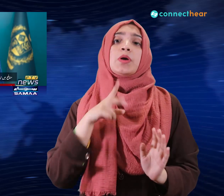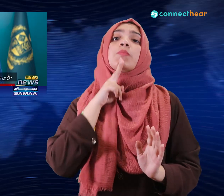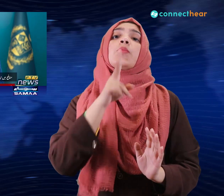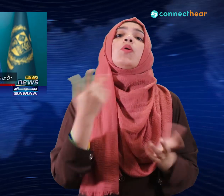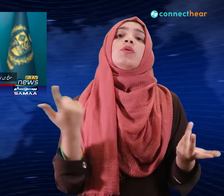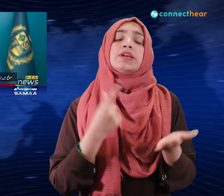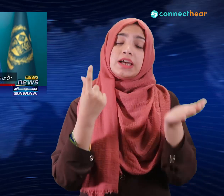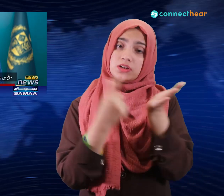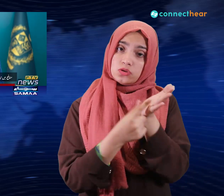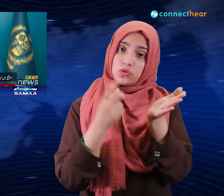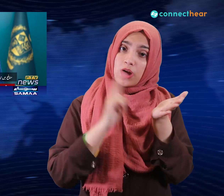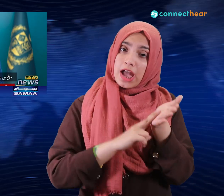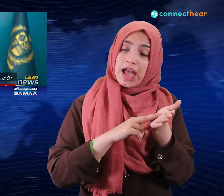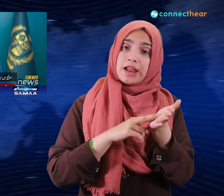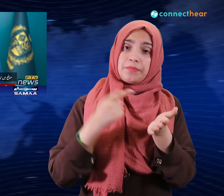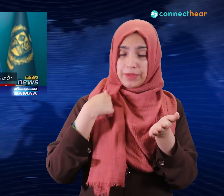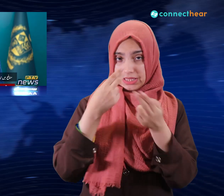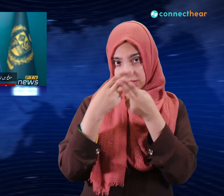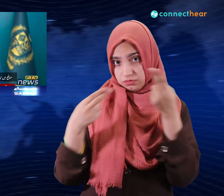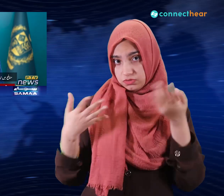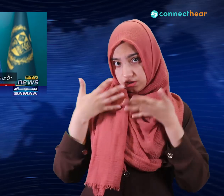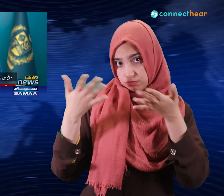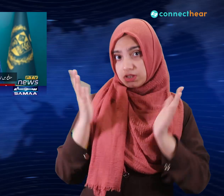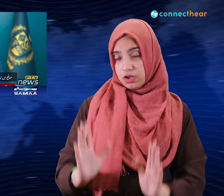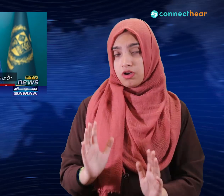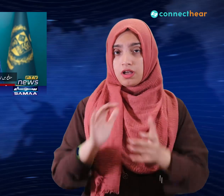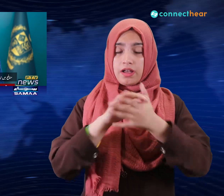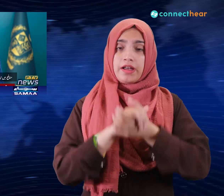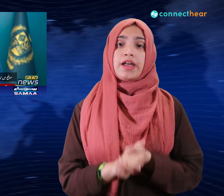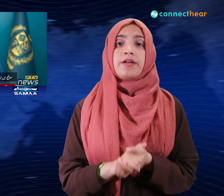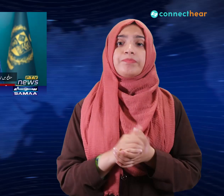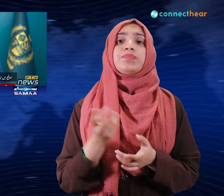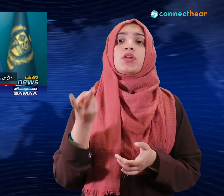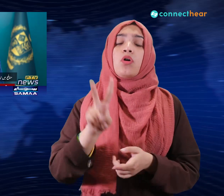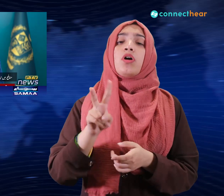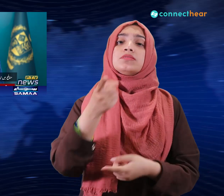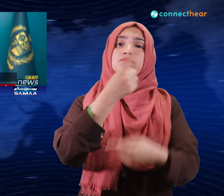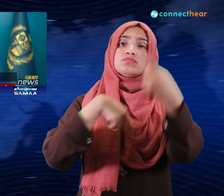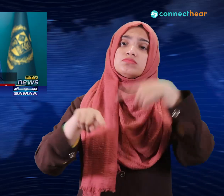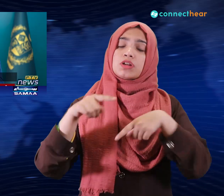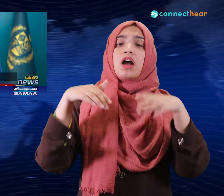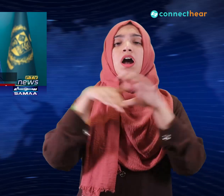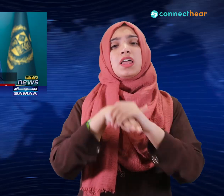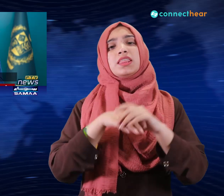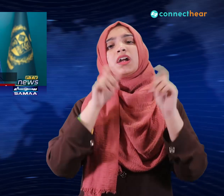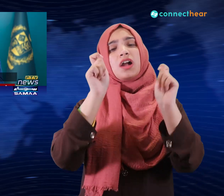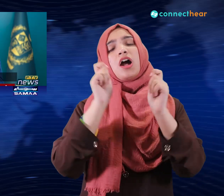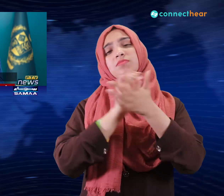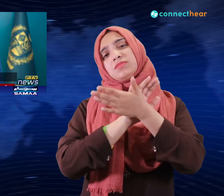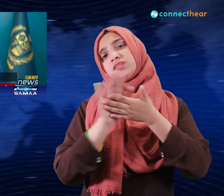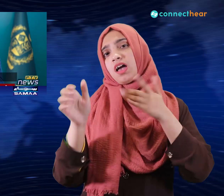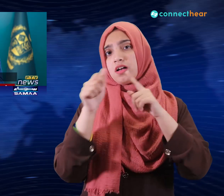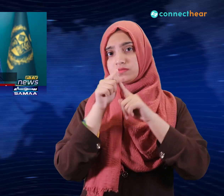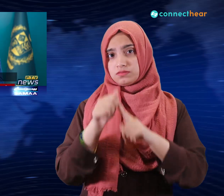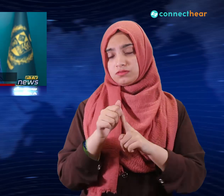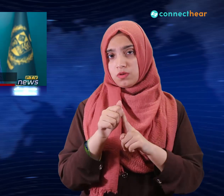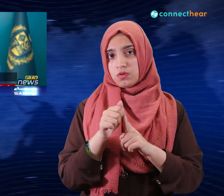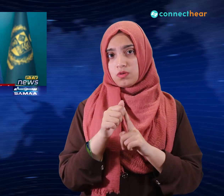US proposal for a minimum global corporate tax to prevent profit shifting and tax evasion.